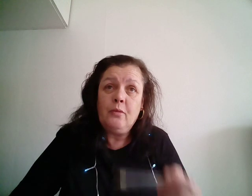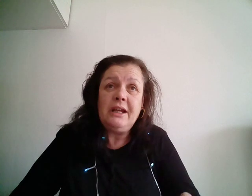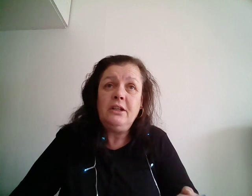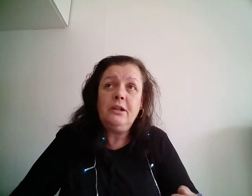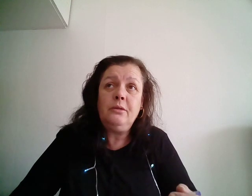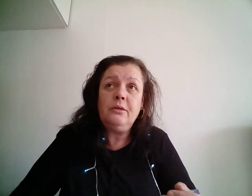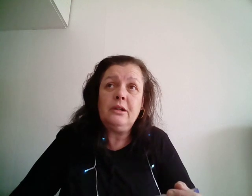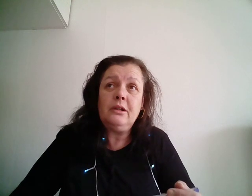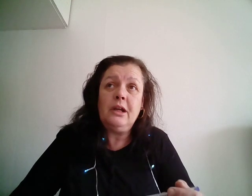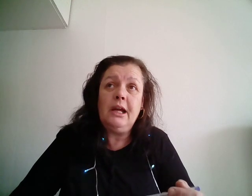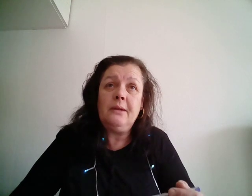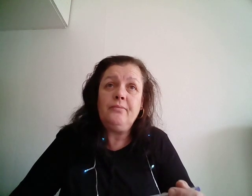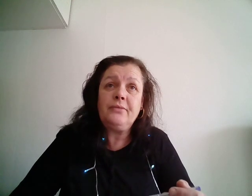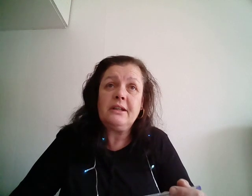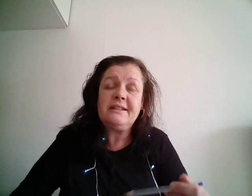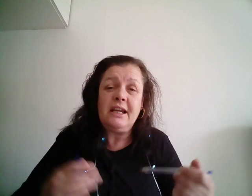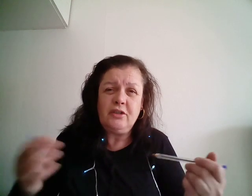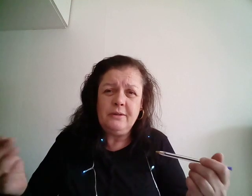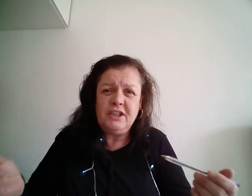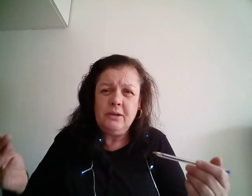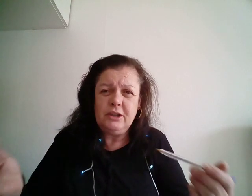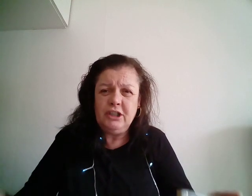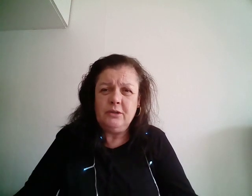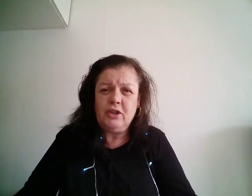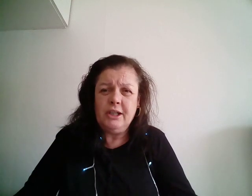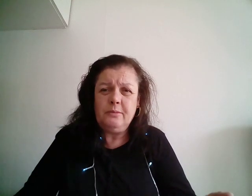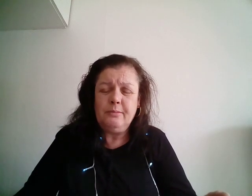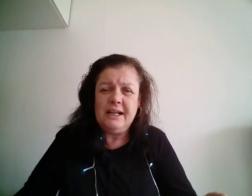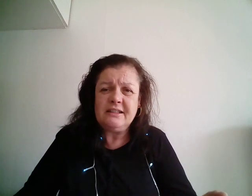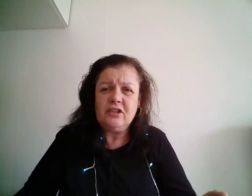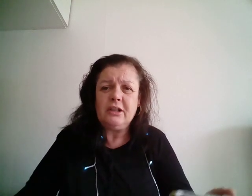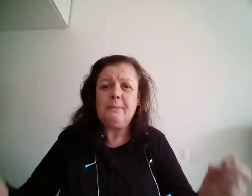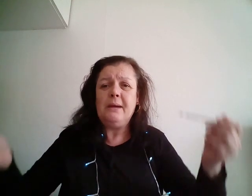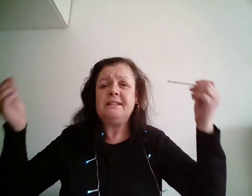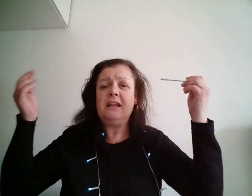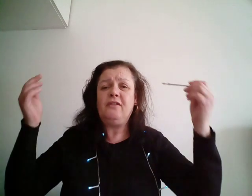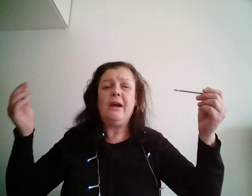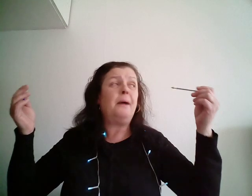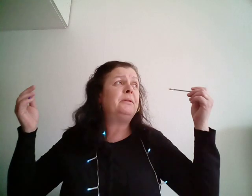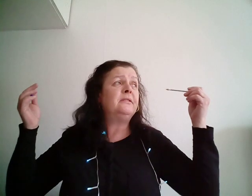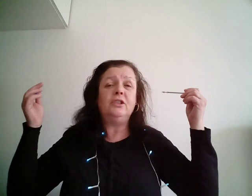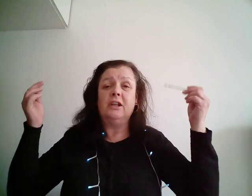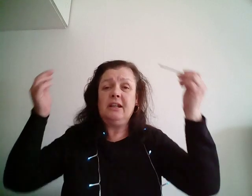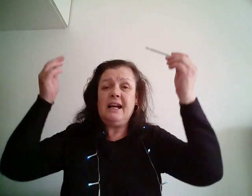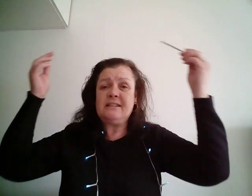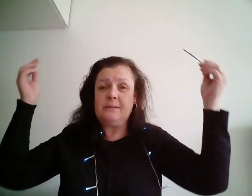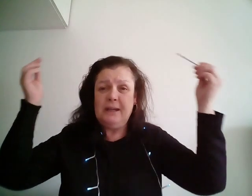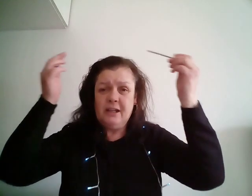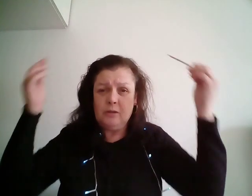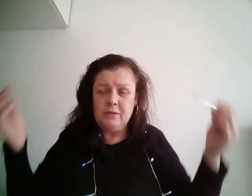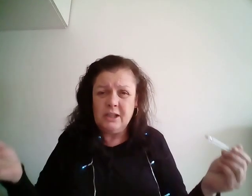when you say do a video on YouTube, my delicious babies, if you happen, you know, like to be an